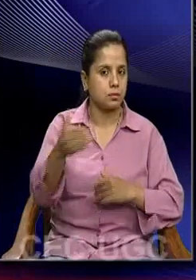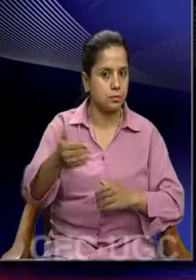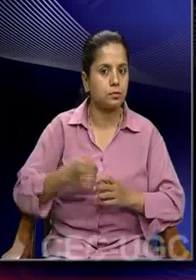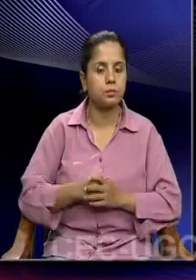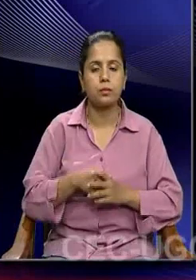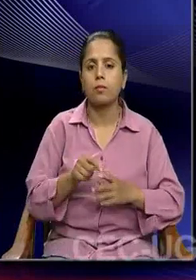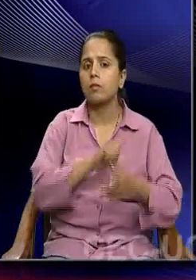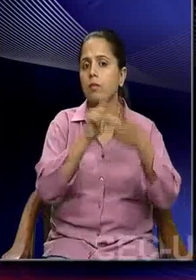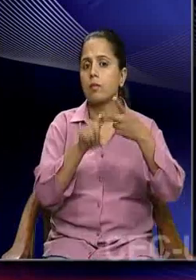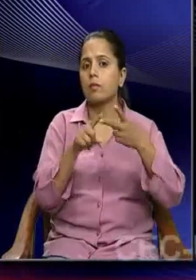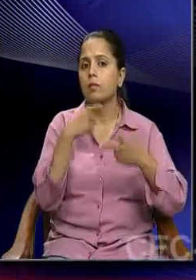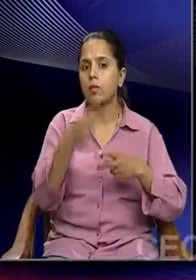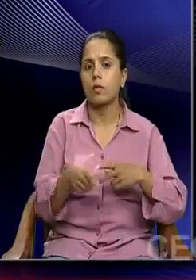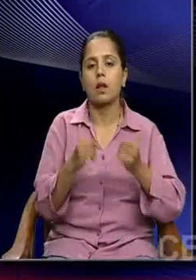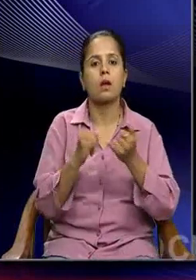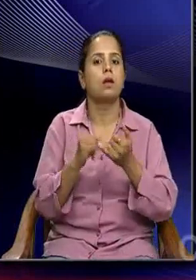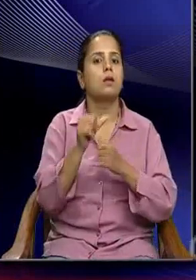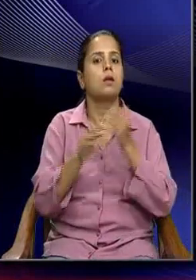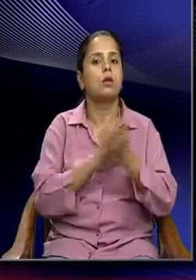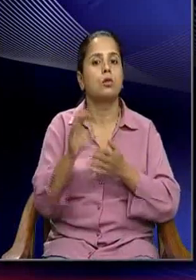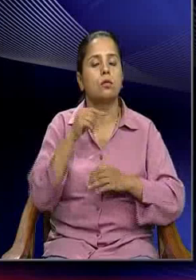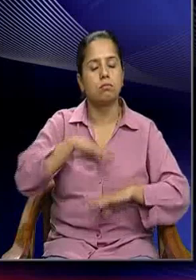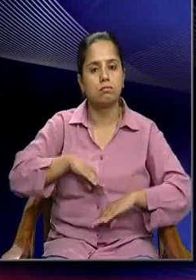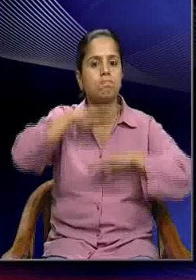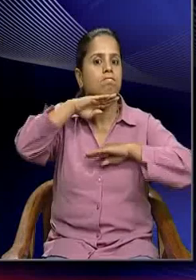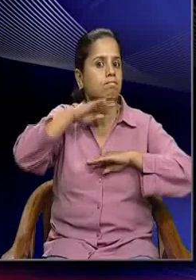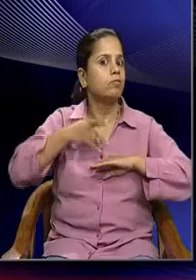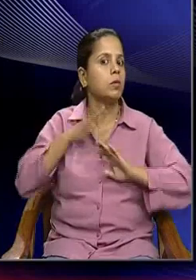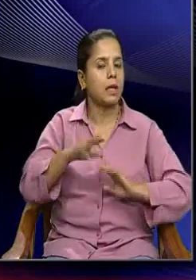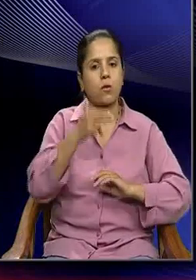The second is santosh, which is contentment.